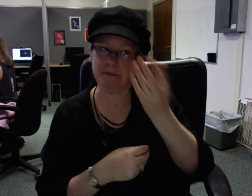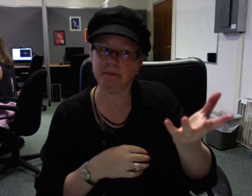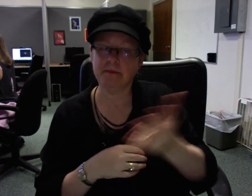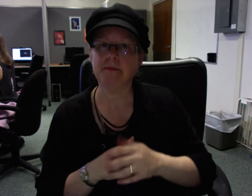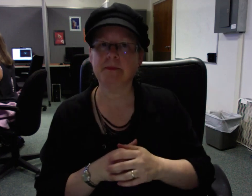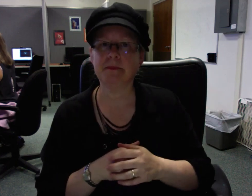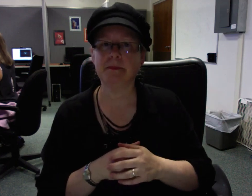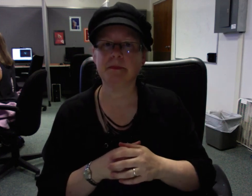cost,